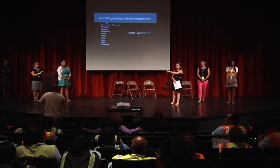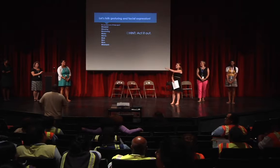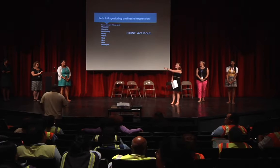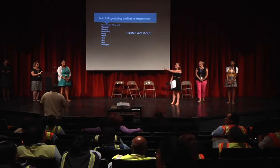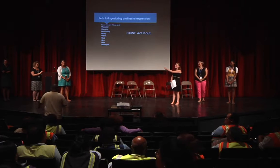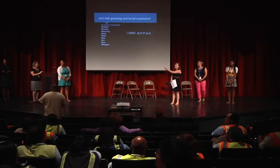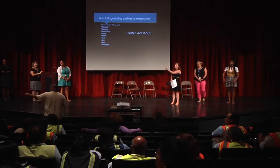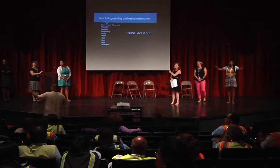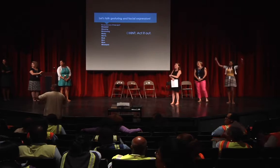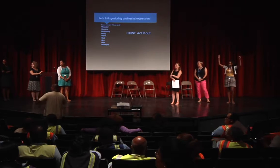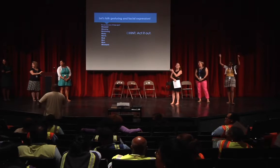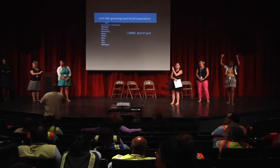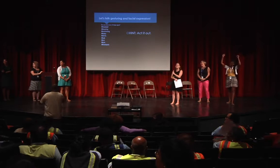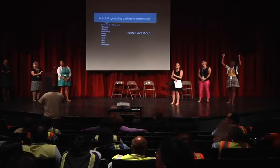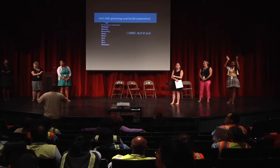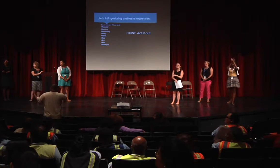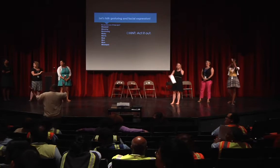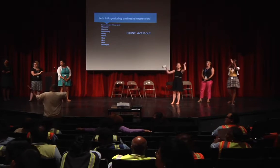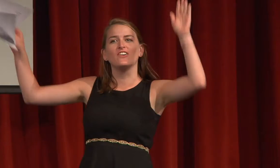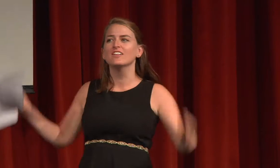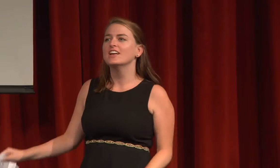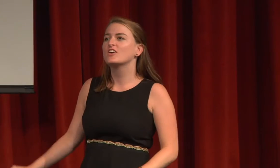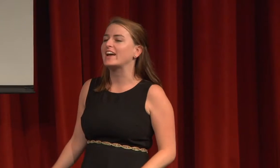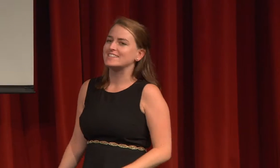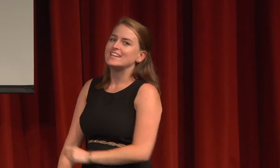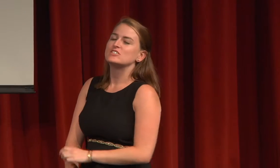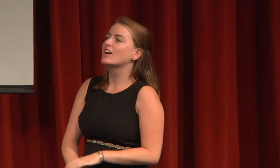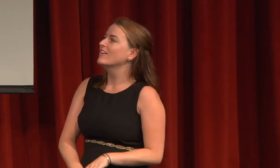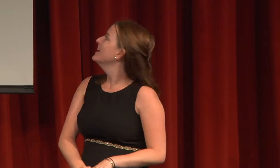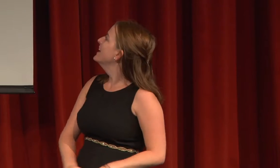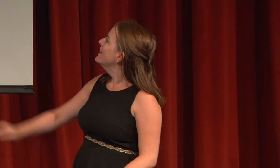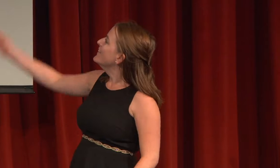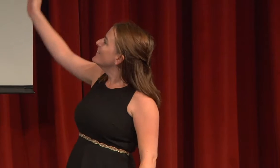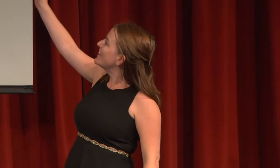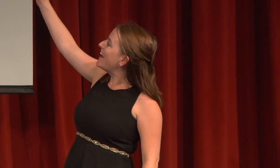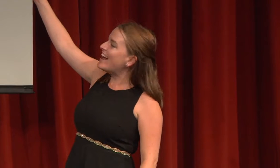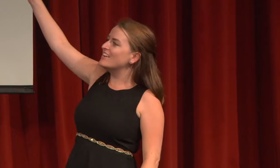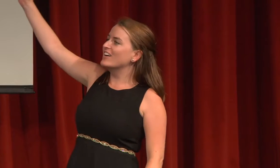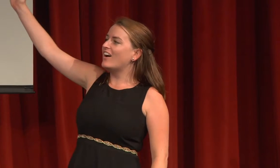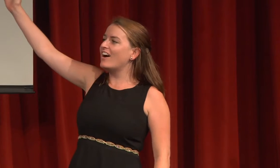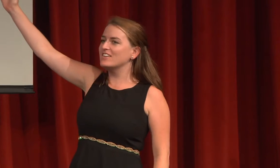One person, yay! Yes, I already love him. Wonderful. Great. So, we have all of